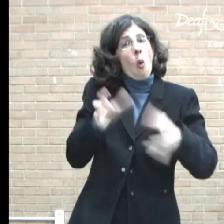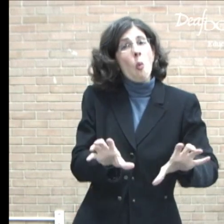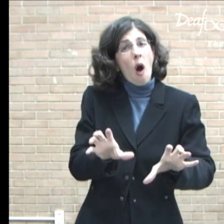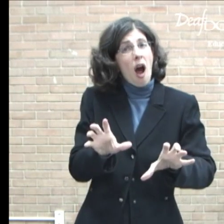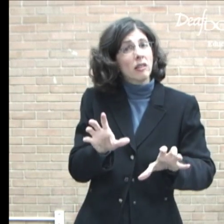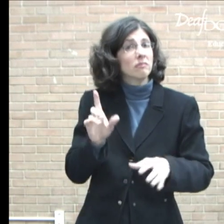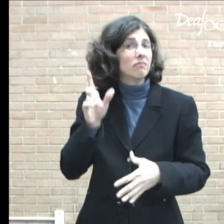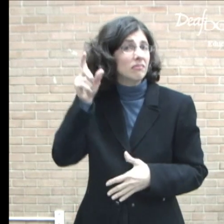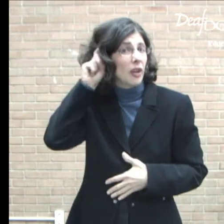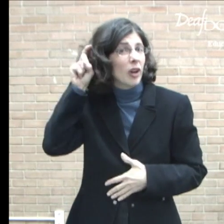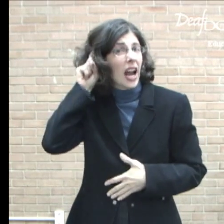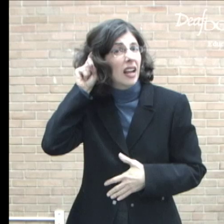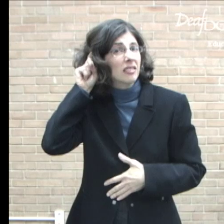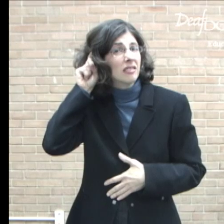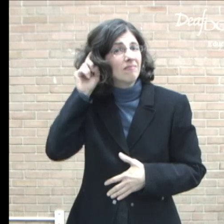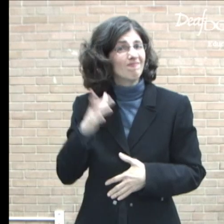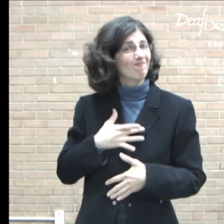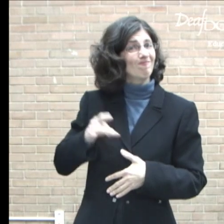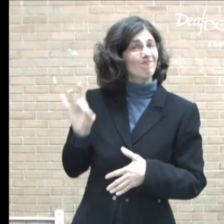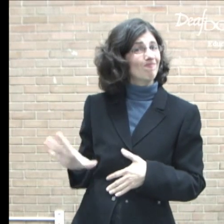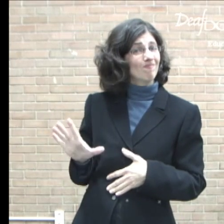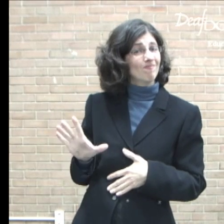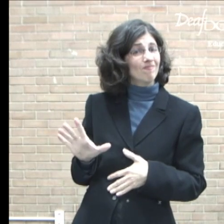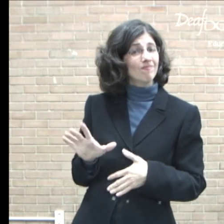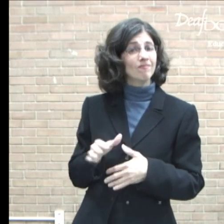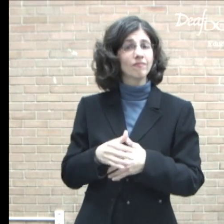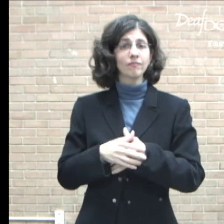He may not like or want his hearing aid.